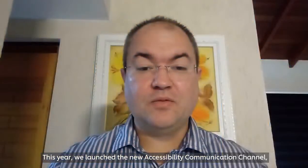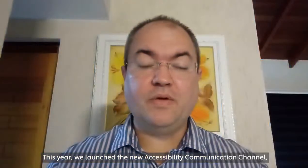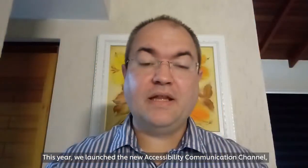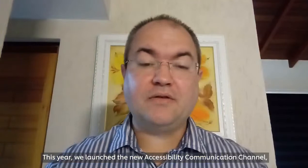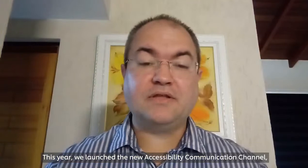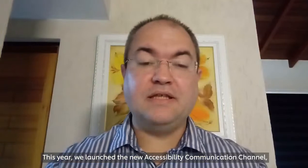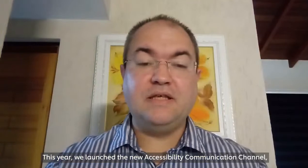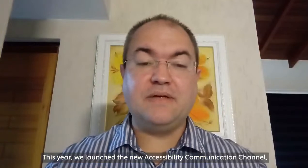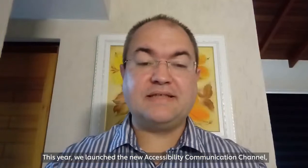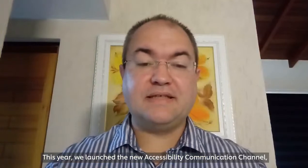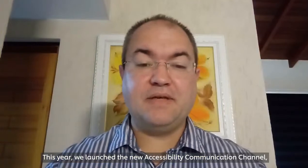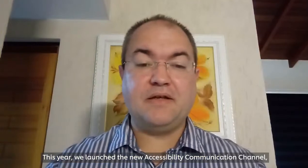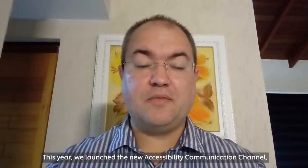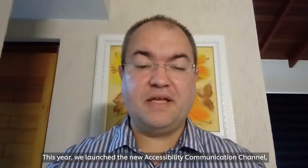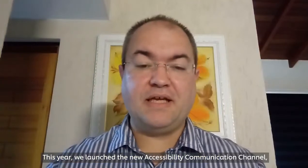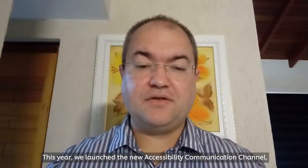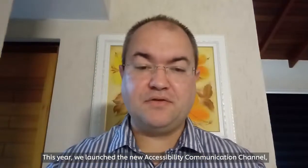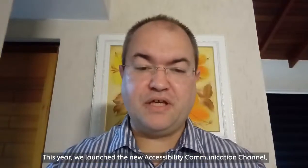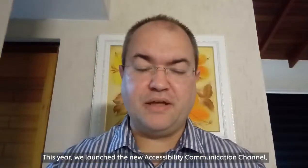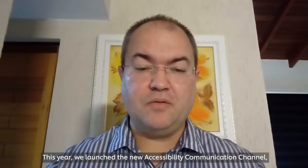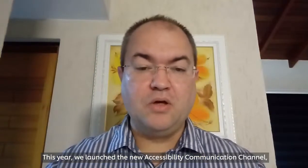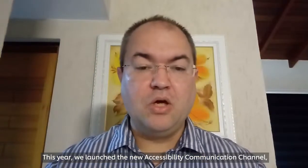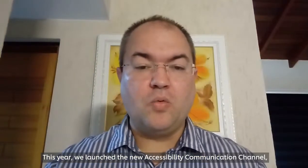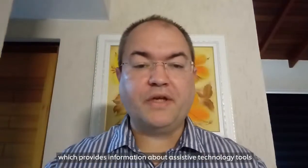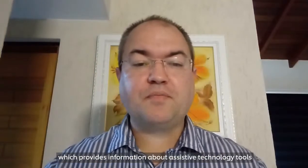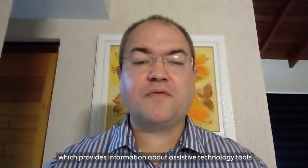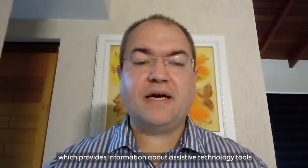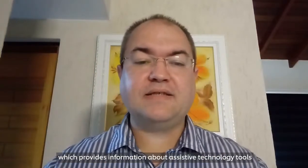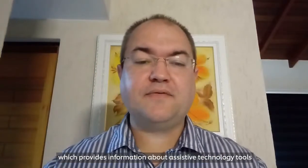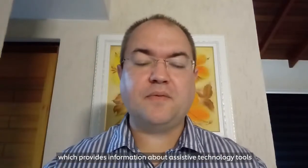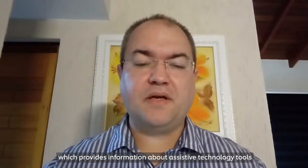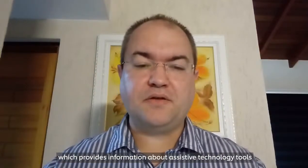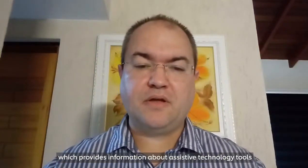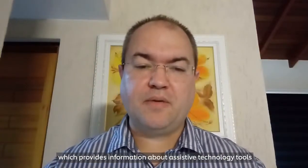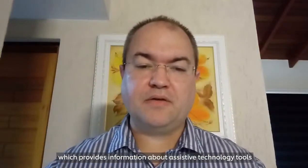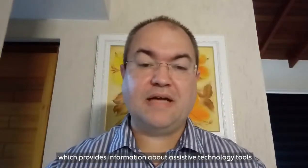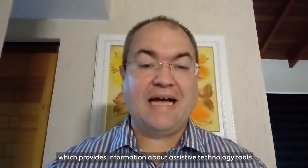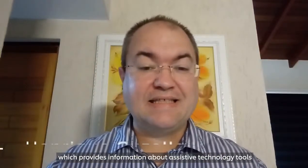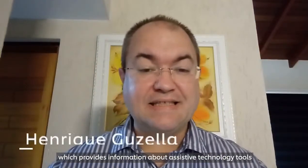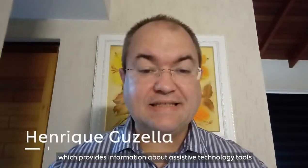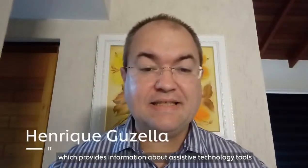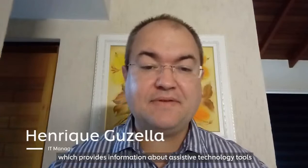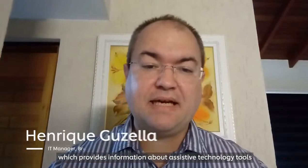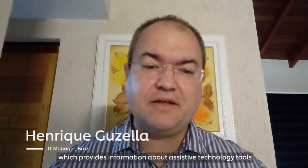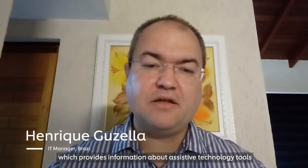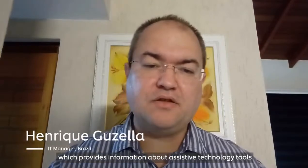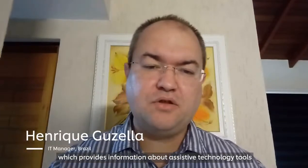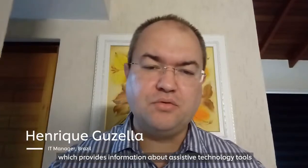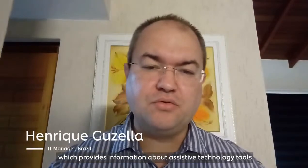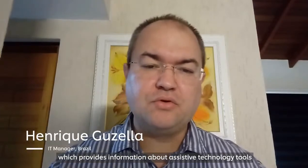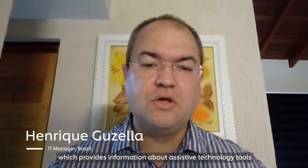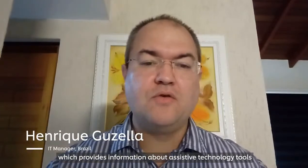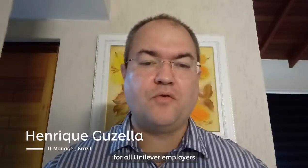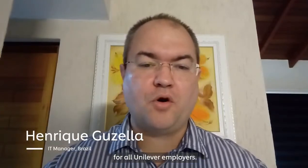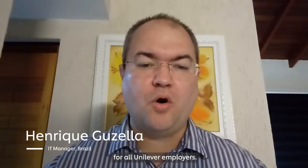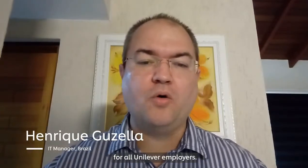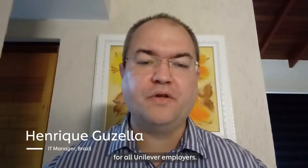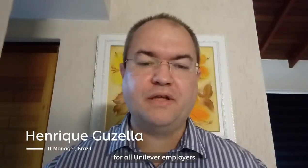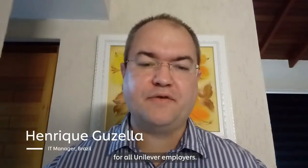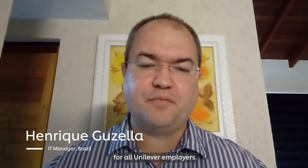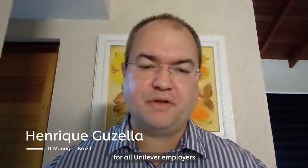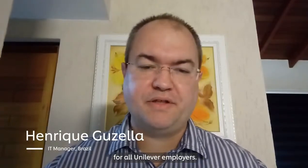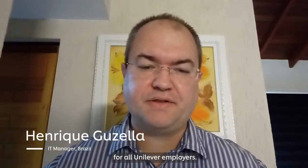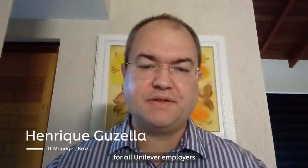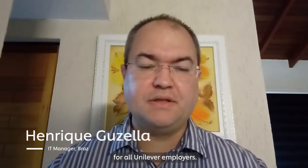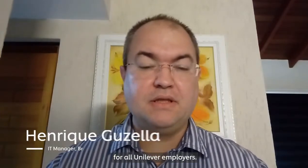This year, we launched the new accessibility communication channel, which provides information about assistive technology tools for